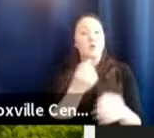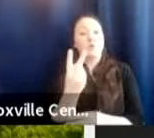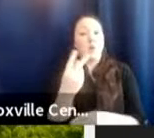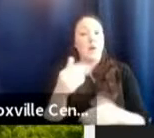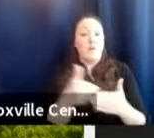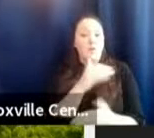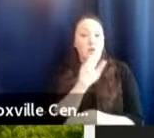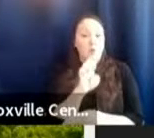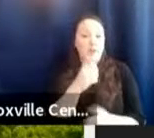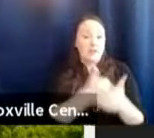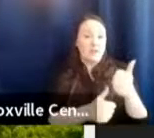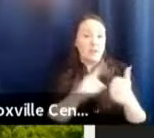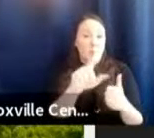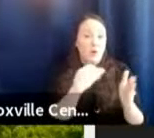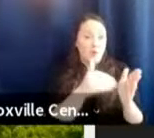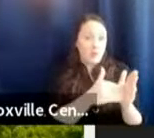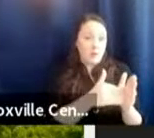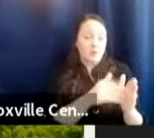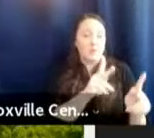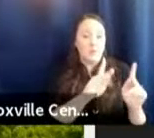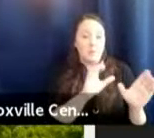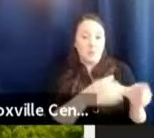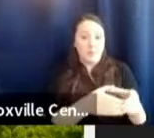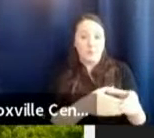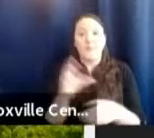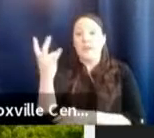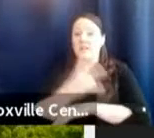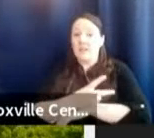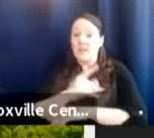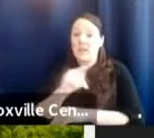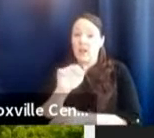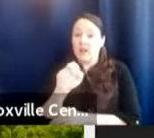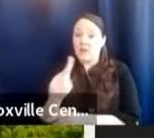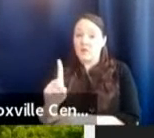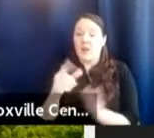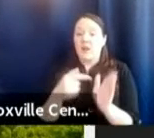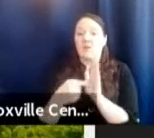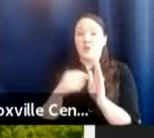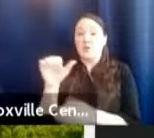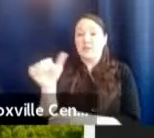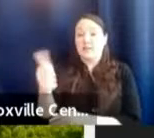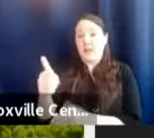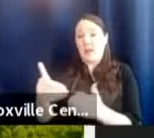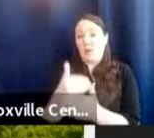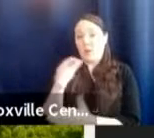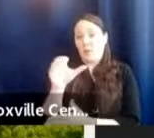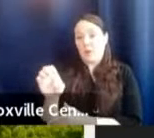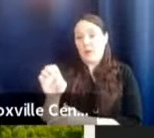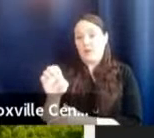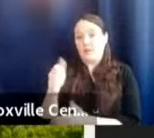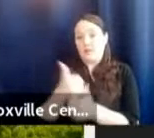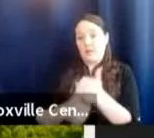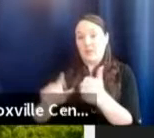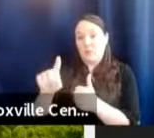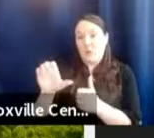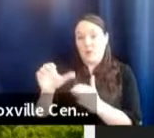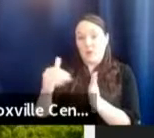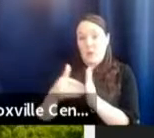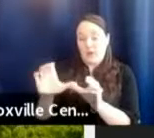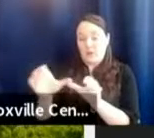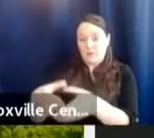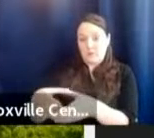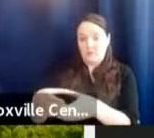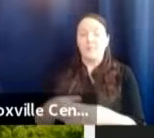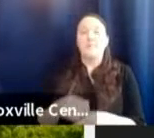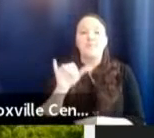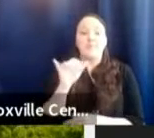per 100,000. And our 7-day trend line shows 10 new cases per 100,000, both of which are relatively